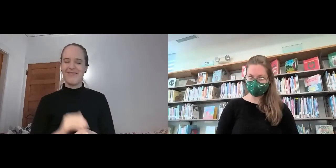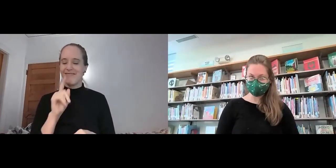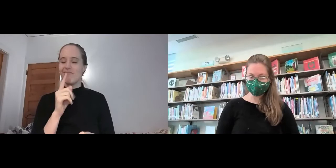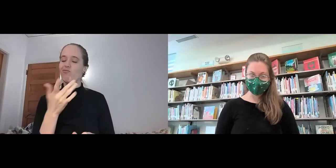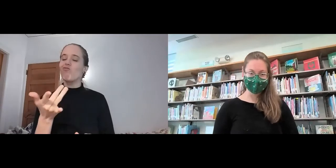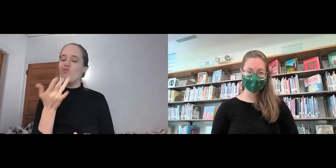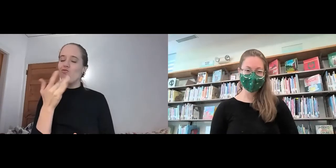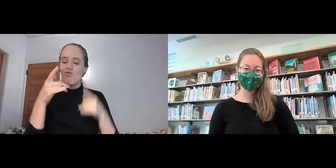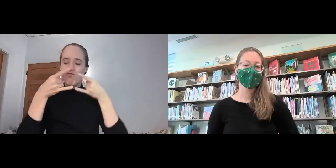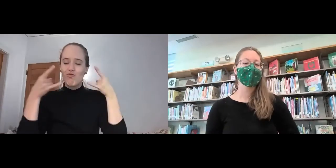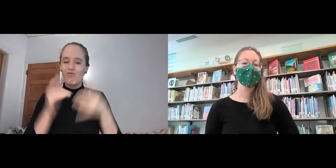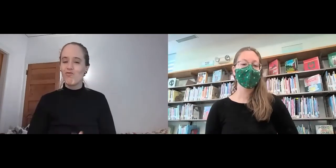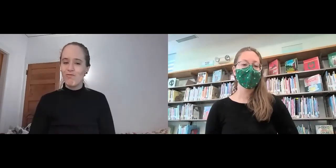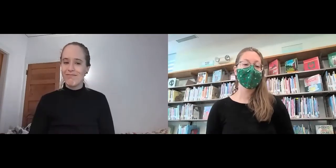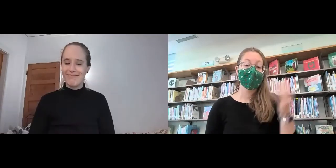favorites.